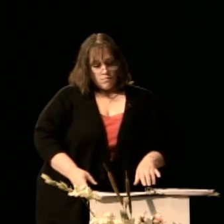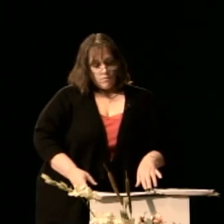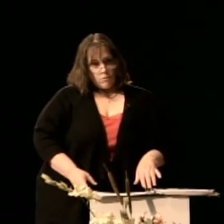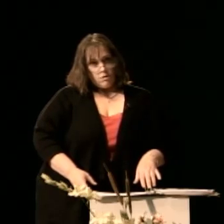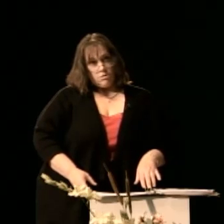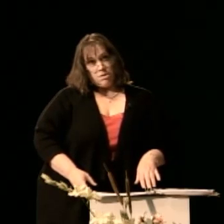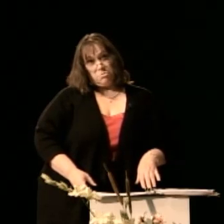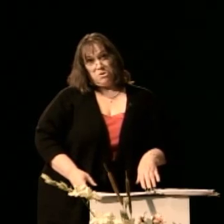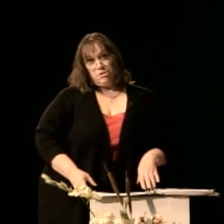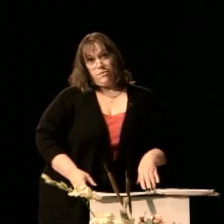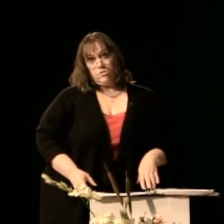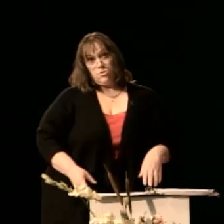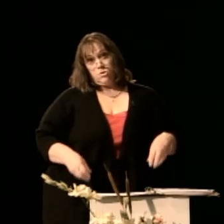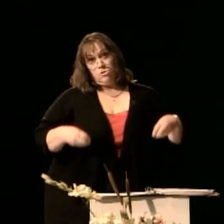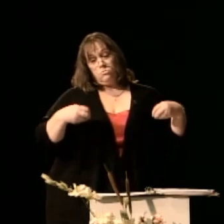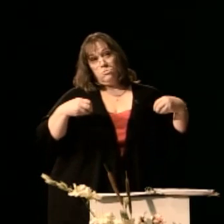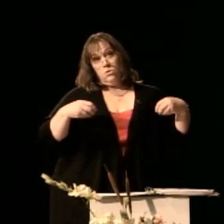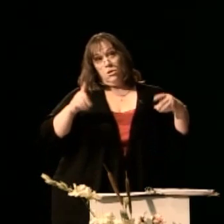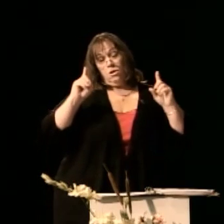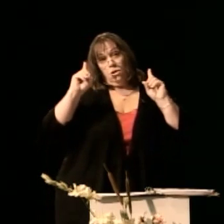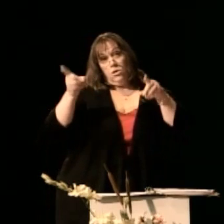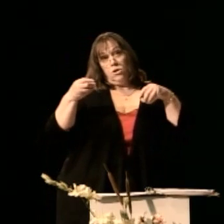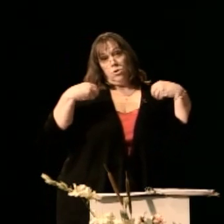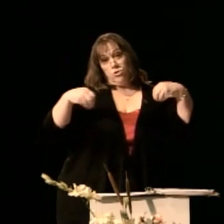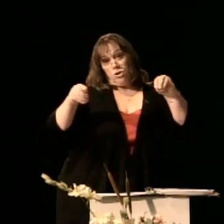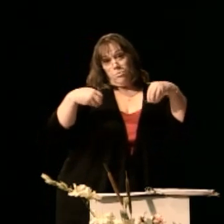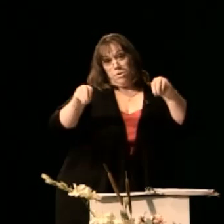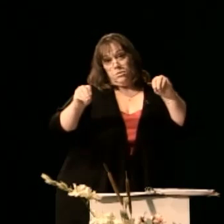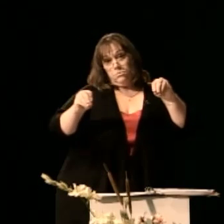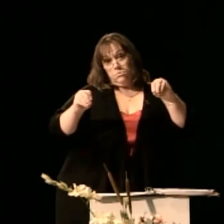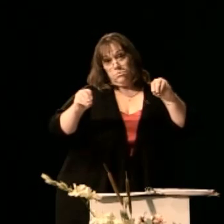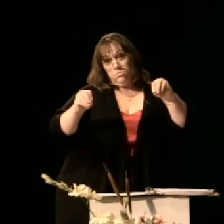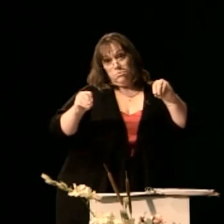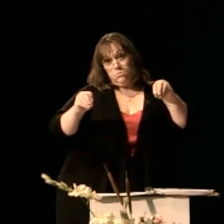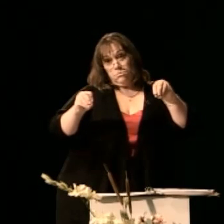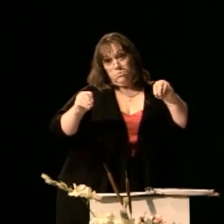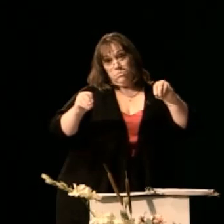You can simply even just do go shopping.